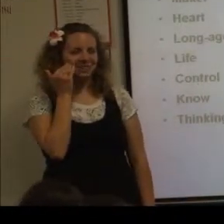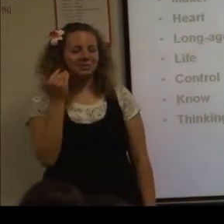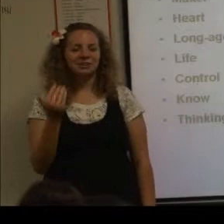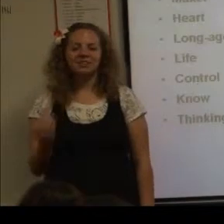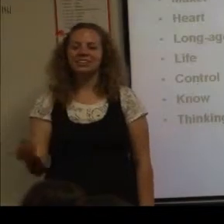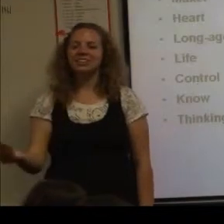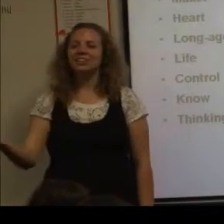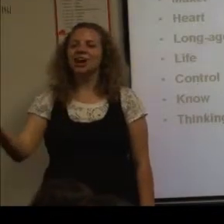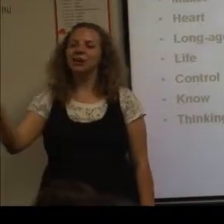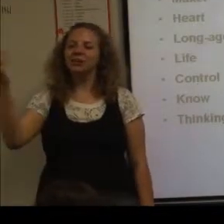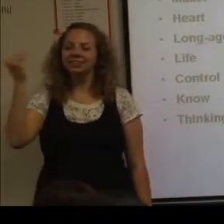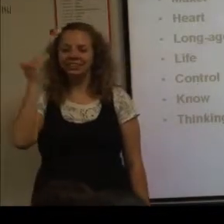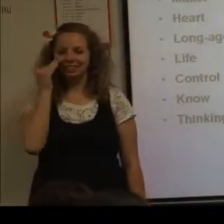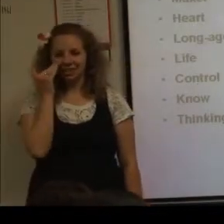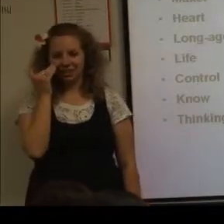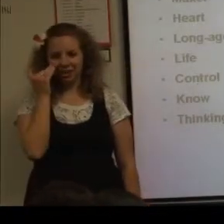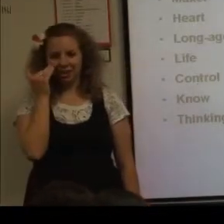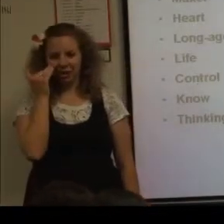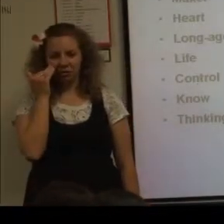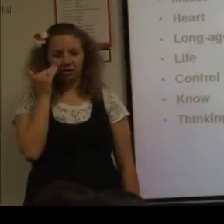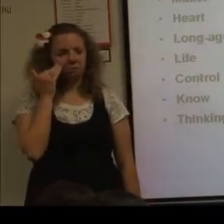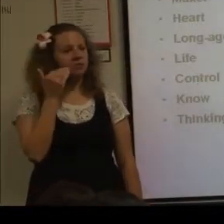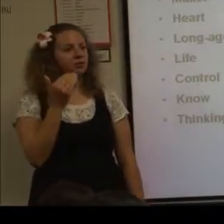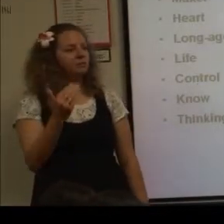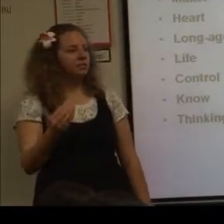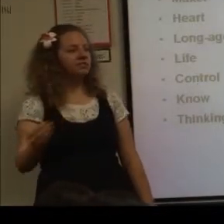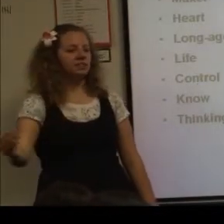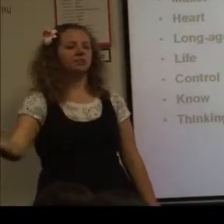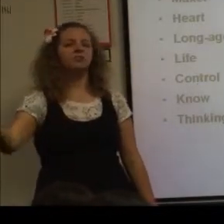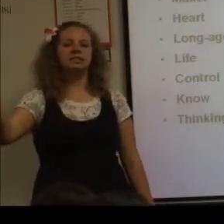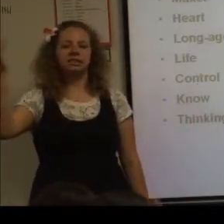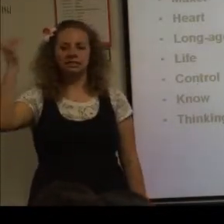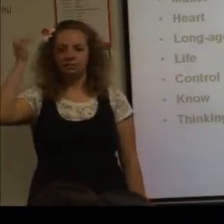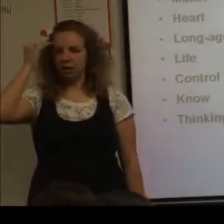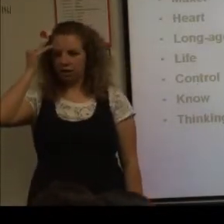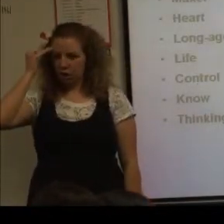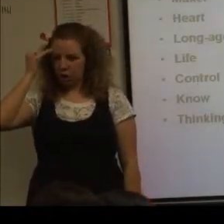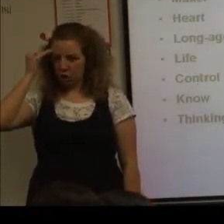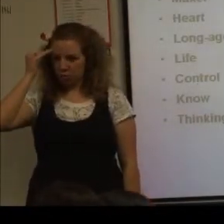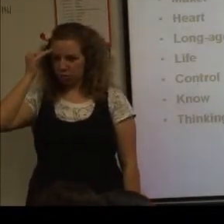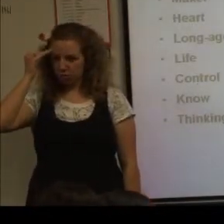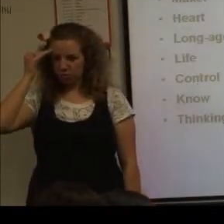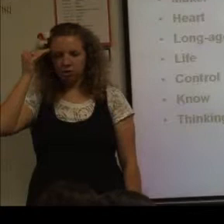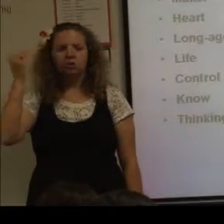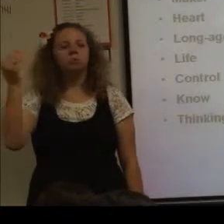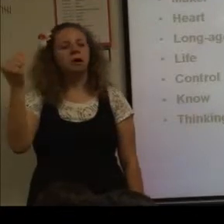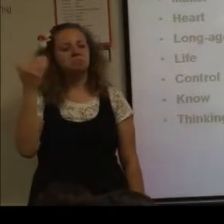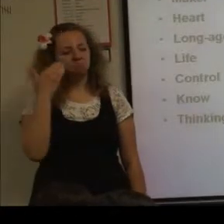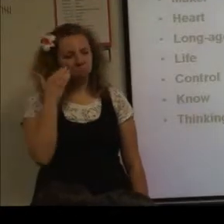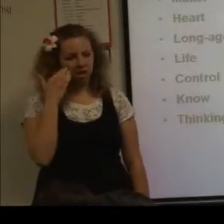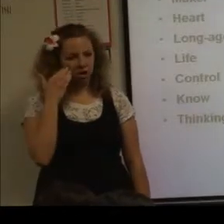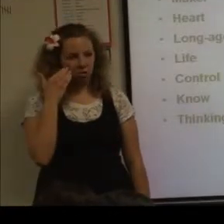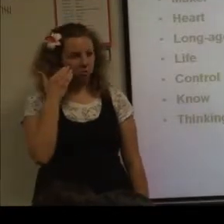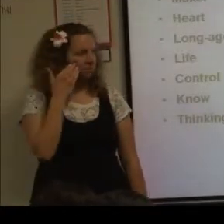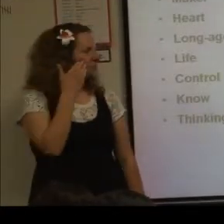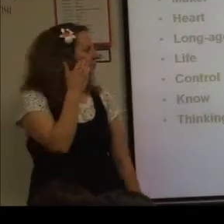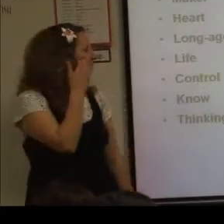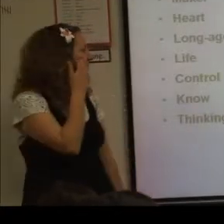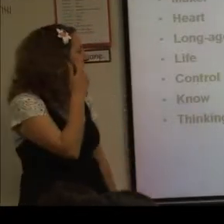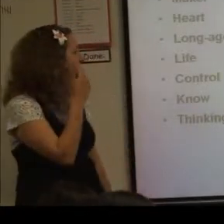So whenever I sign no, then it's down here. I know. But if you're being technical, the sign is up here. I know. But I know. Okay?